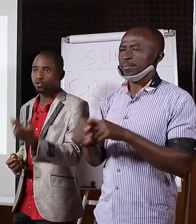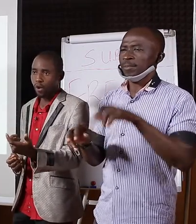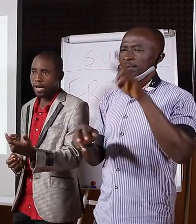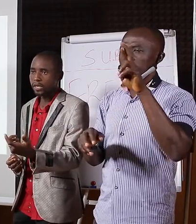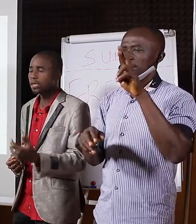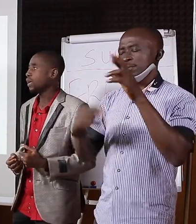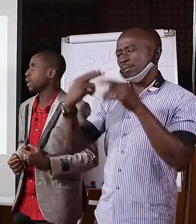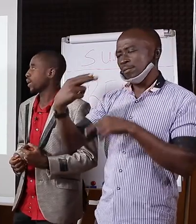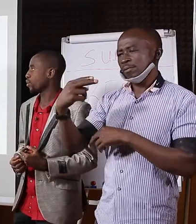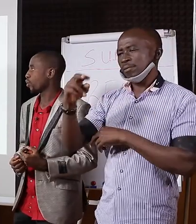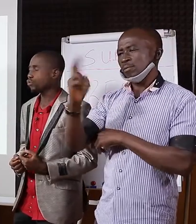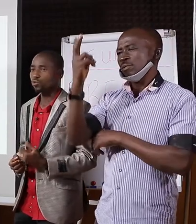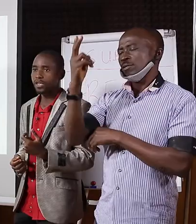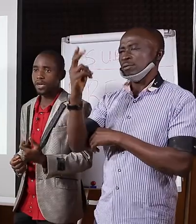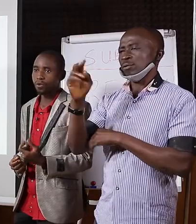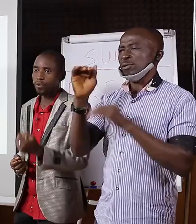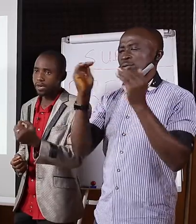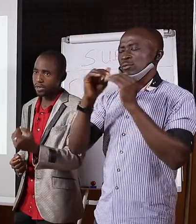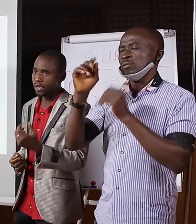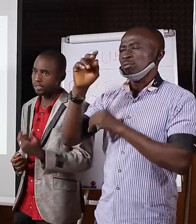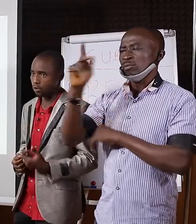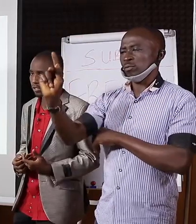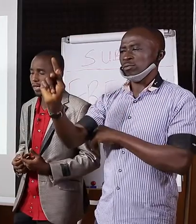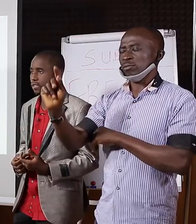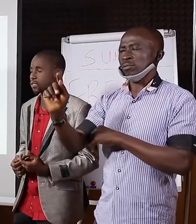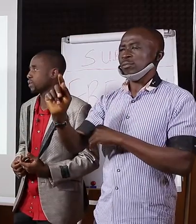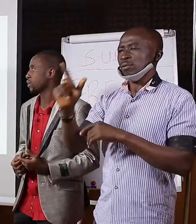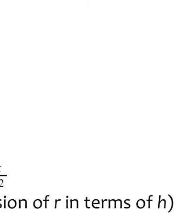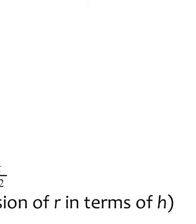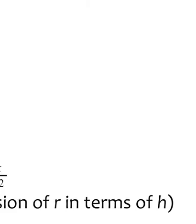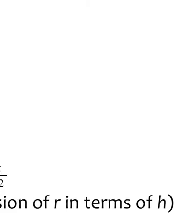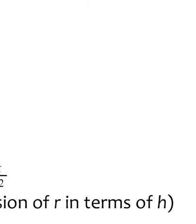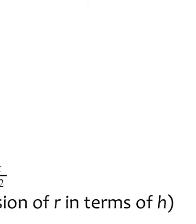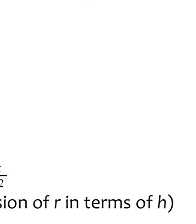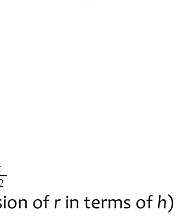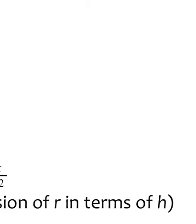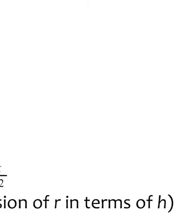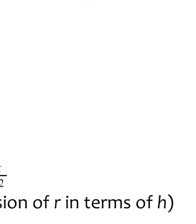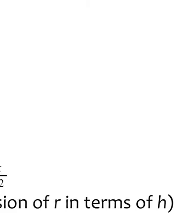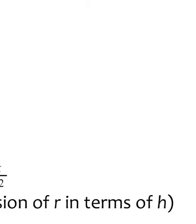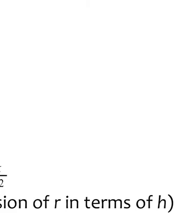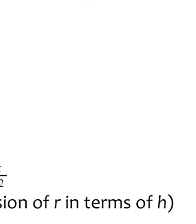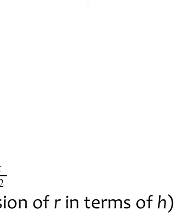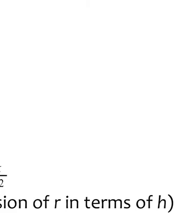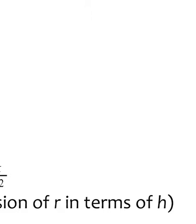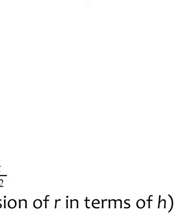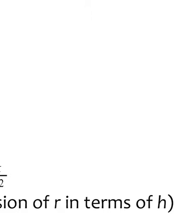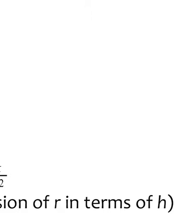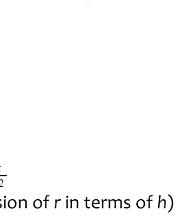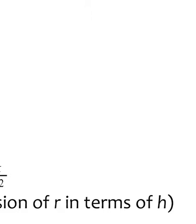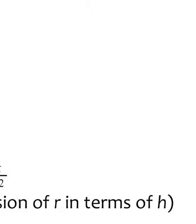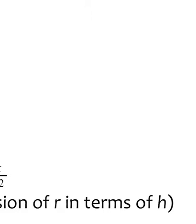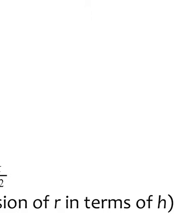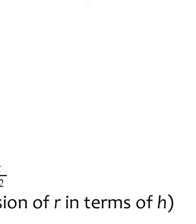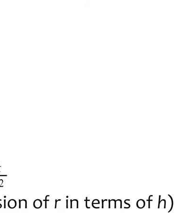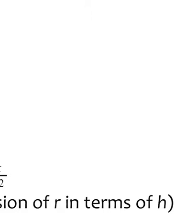rh squared equals to k, where k is a constant. Or, making r to be the subject of the